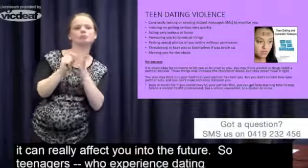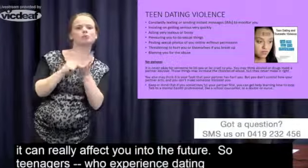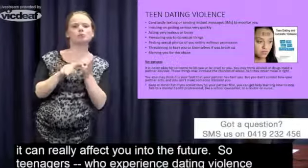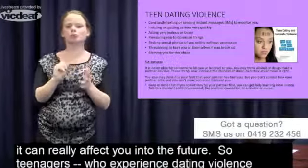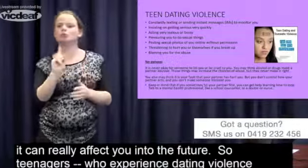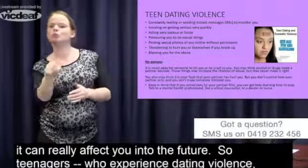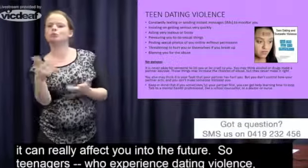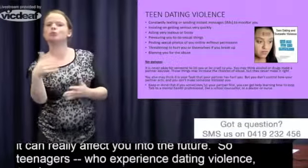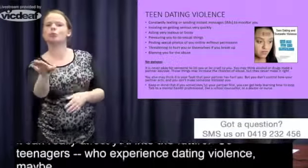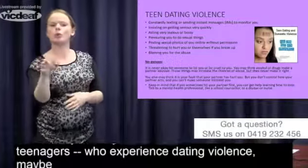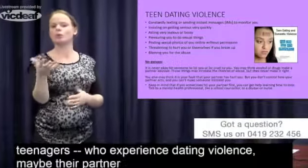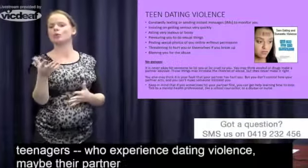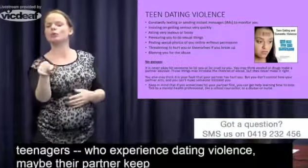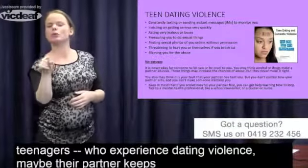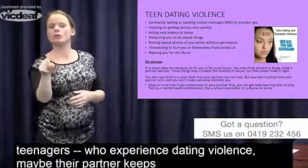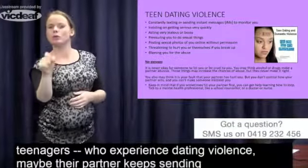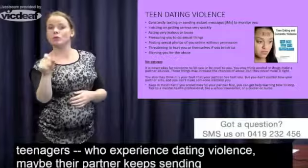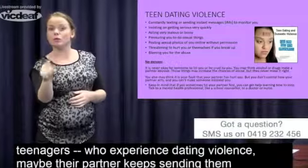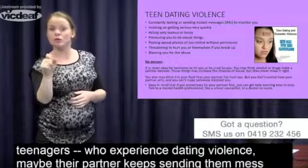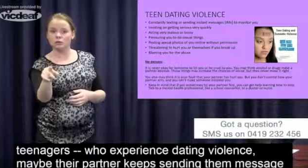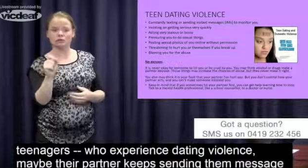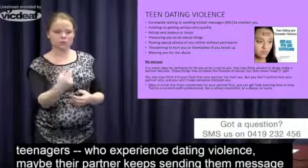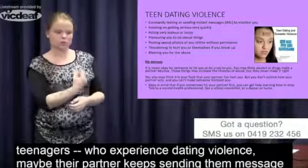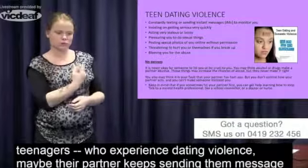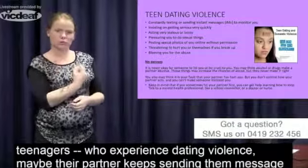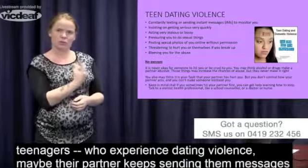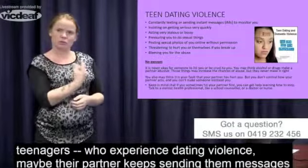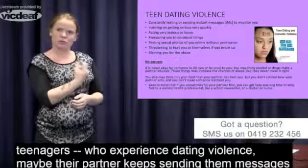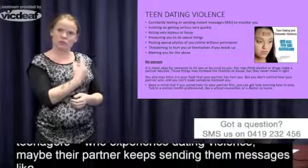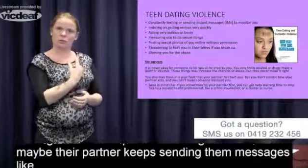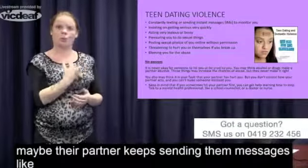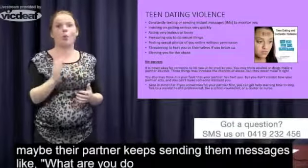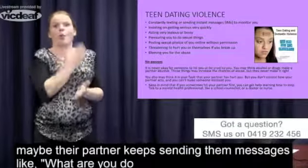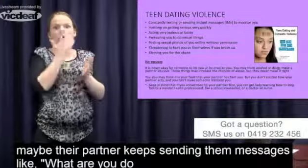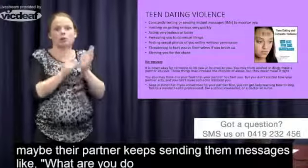like, what are you doing? What are you up to? Where are you going? And these messages are constant.